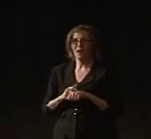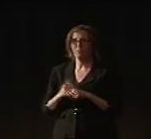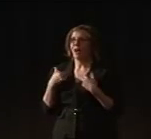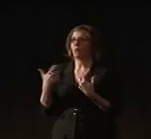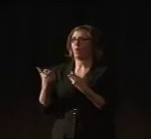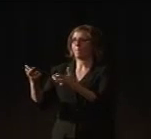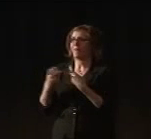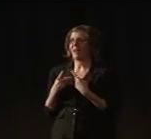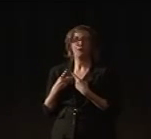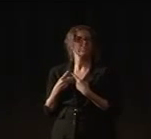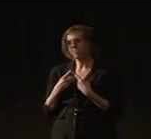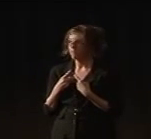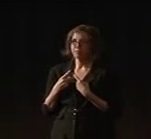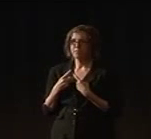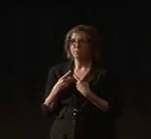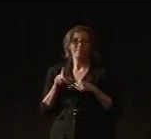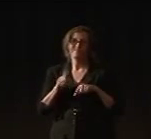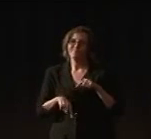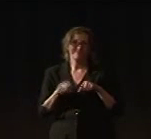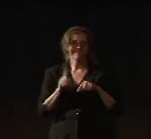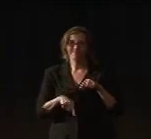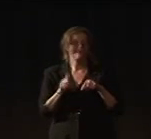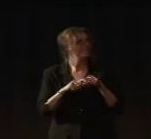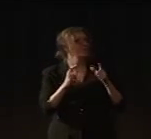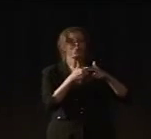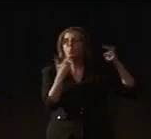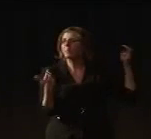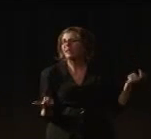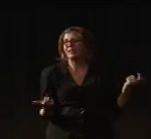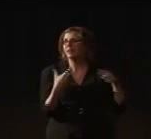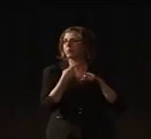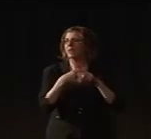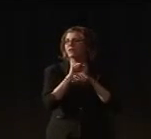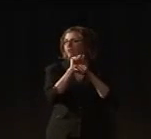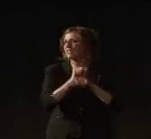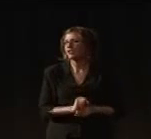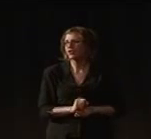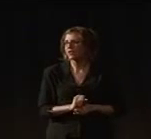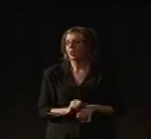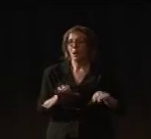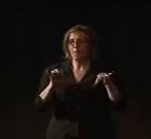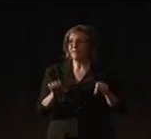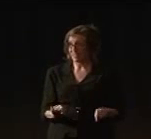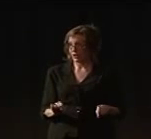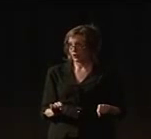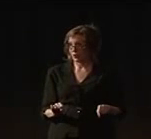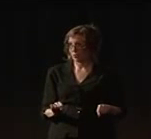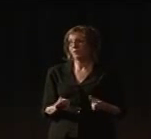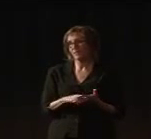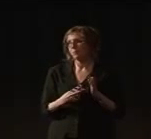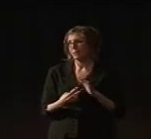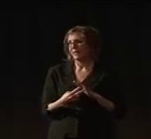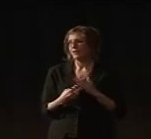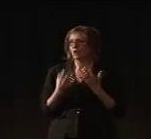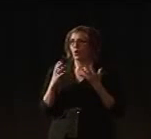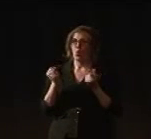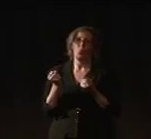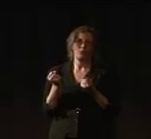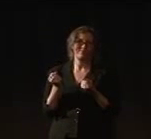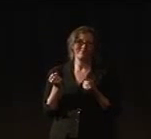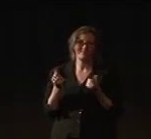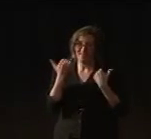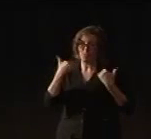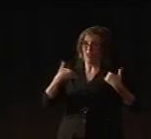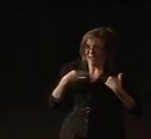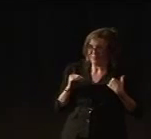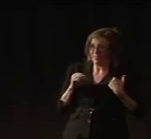because it's big, because the tradition is there, and possession is right, so to speak. So I had the idea of asking